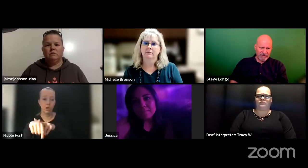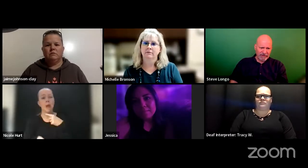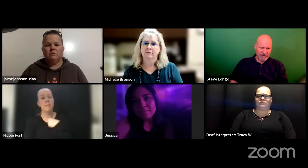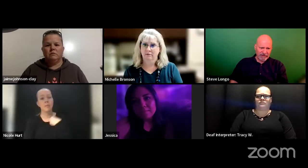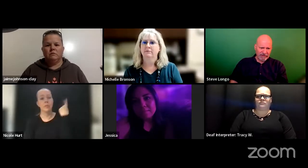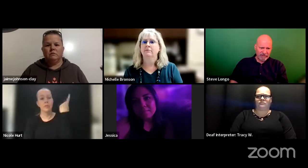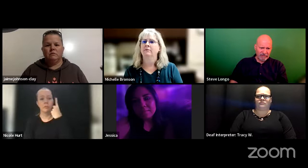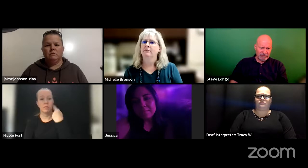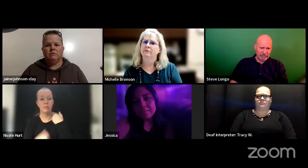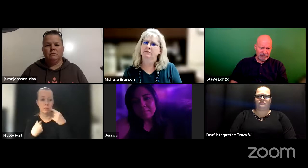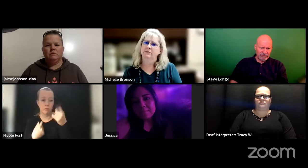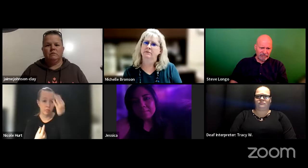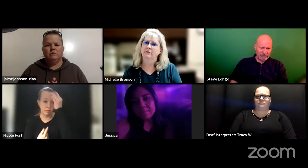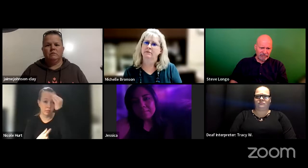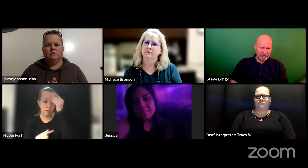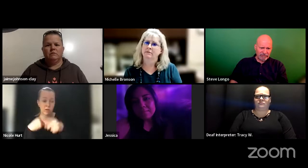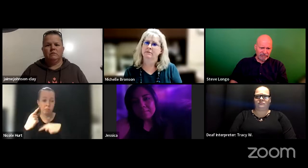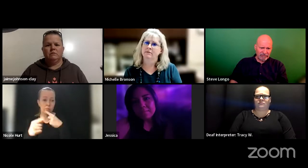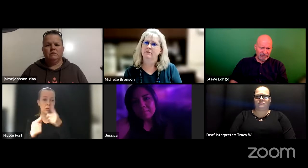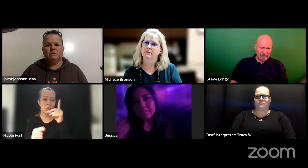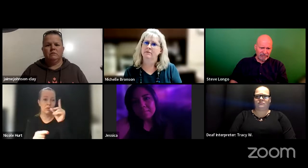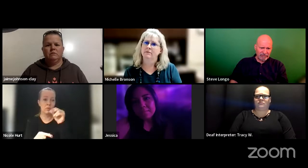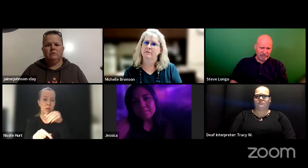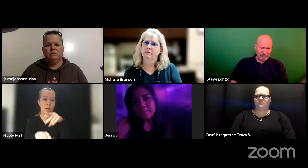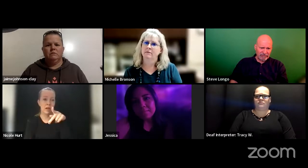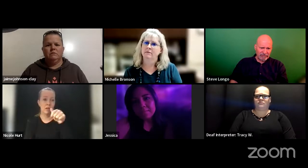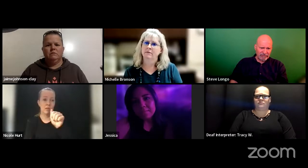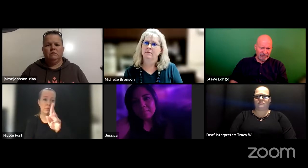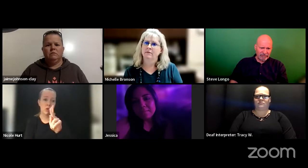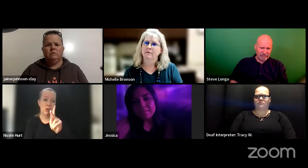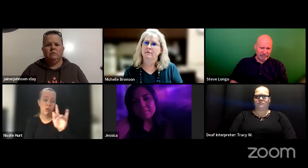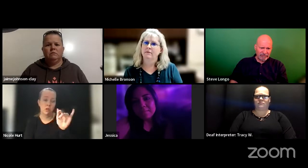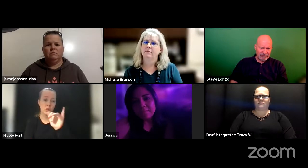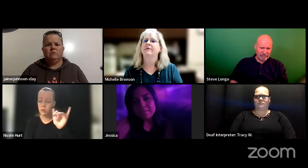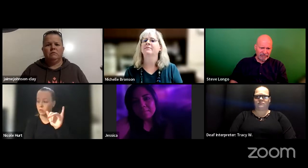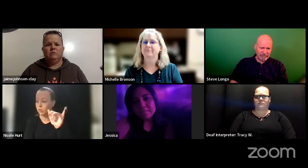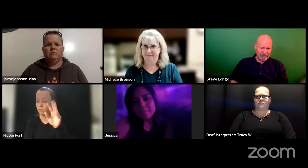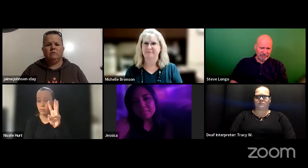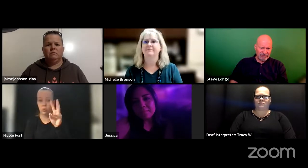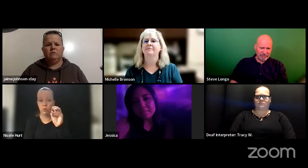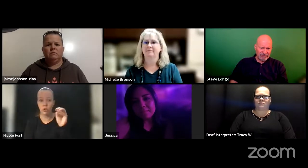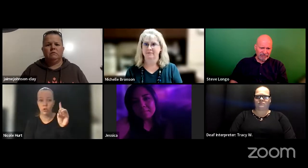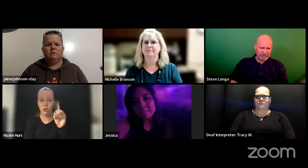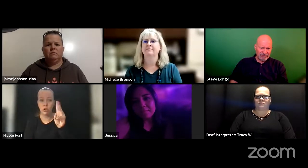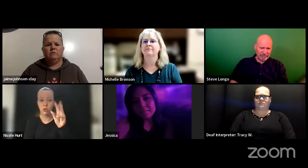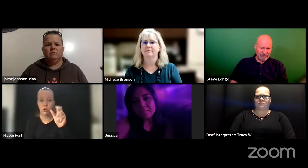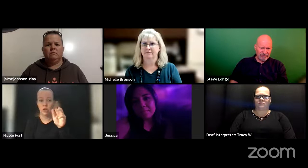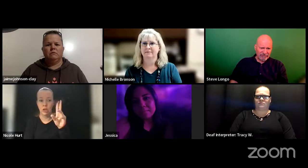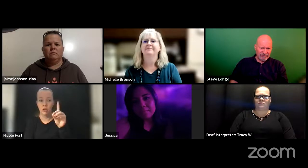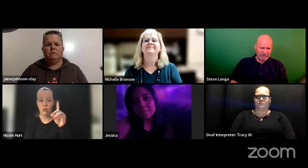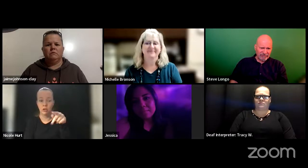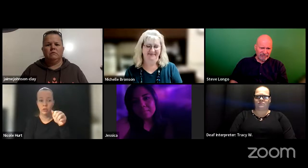Secondly, regards to Martha's Vineyard, I'm wondering if there's been any thought